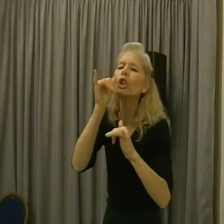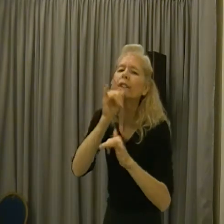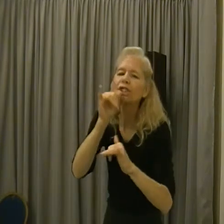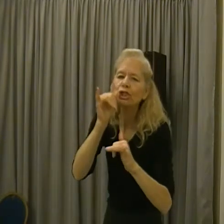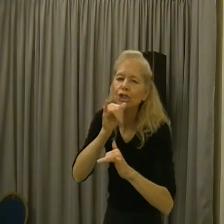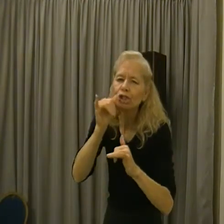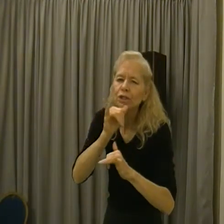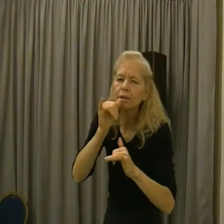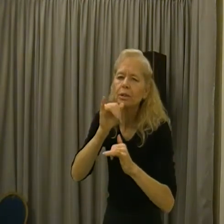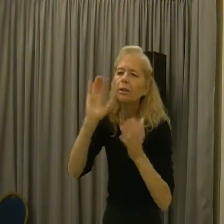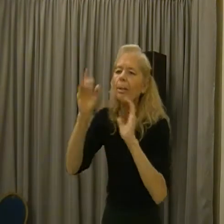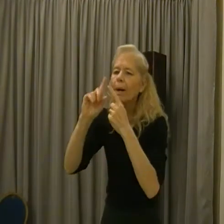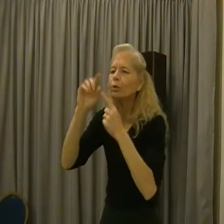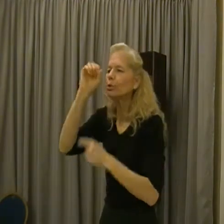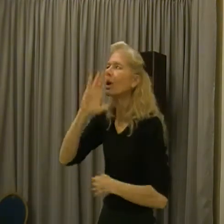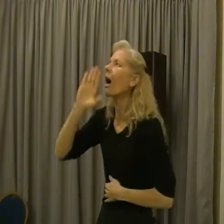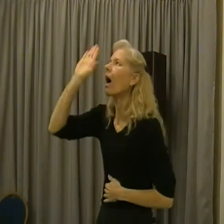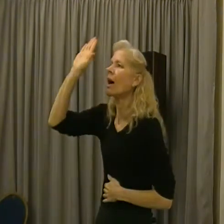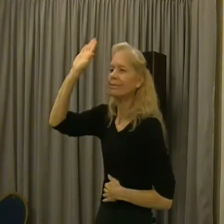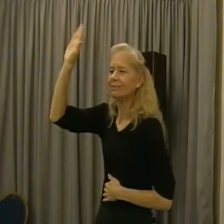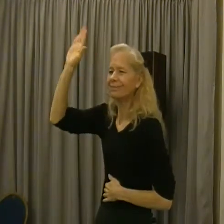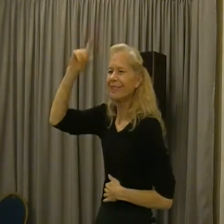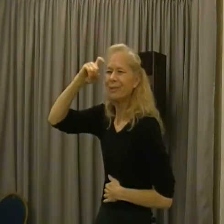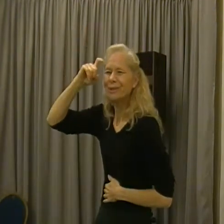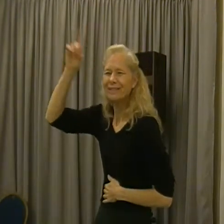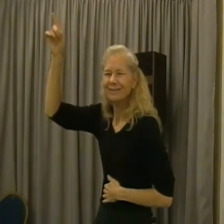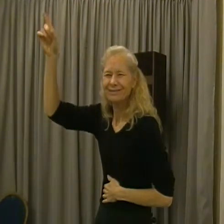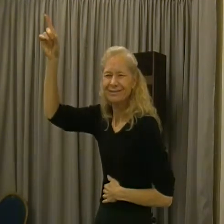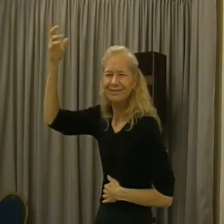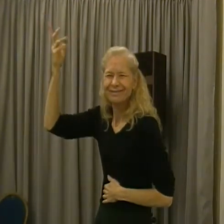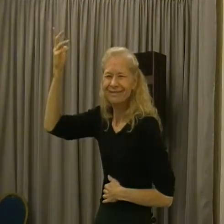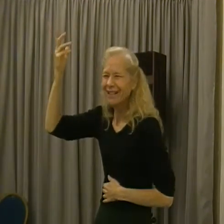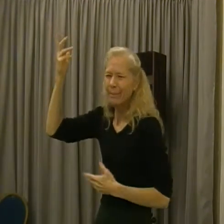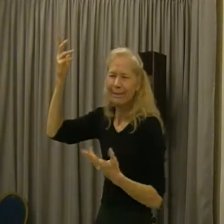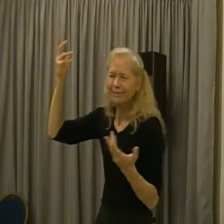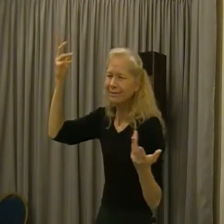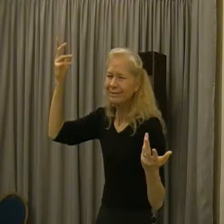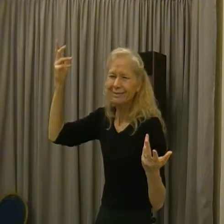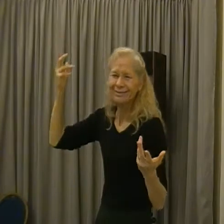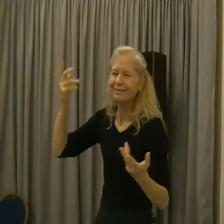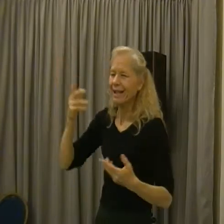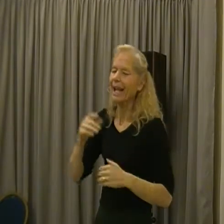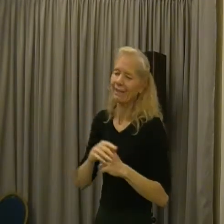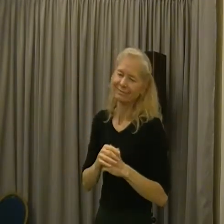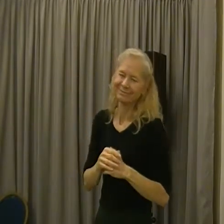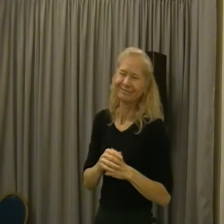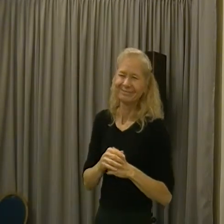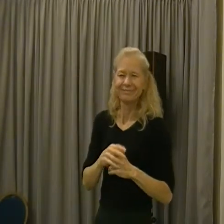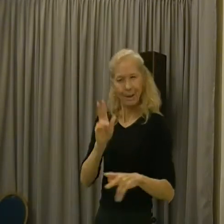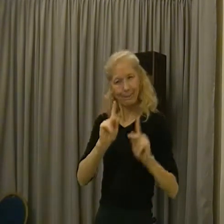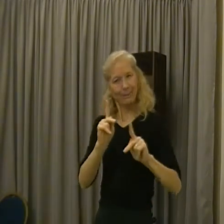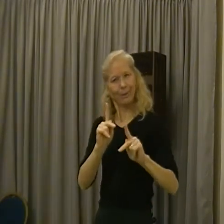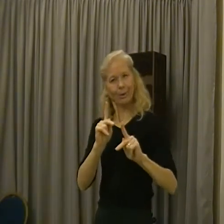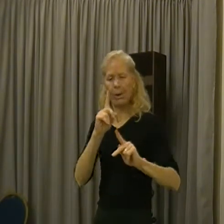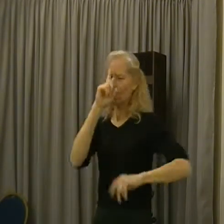seek riches? Because he believes that the riches will give him what?